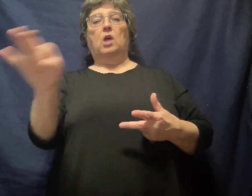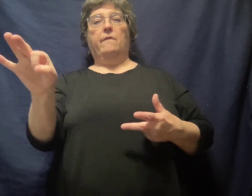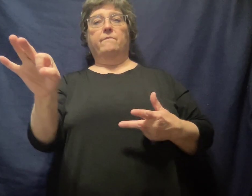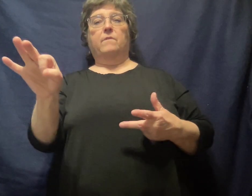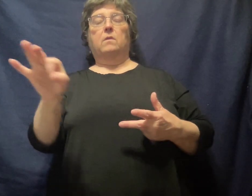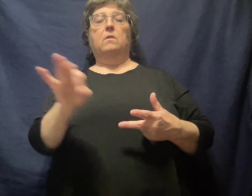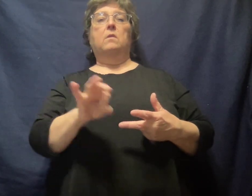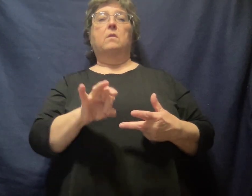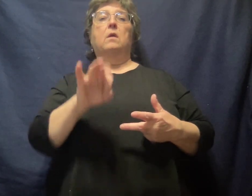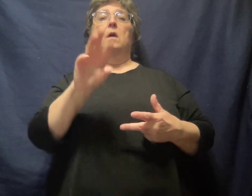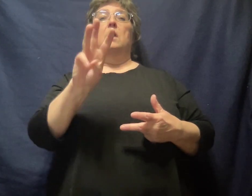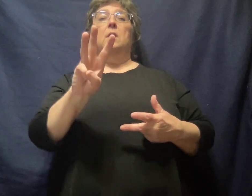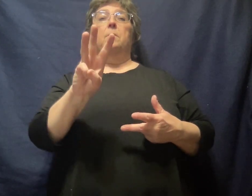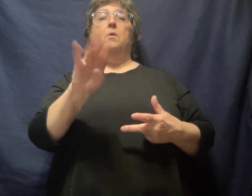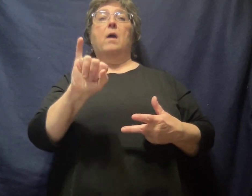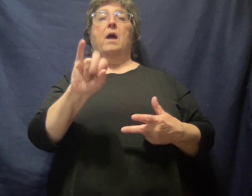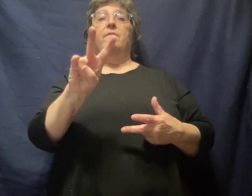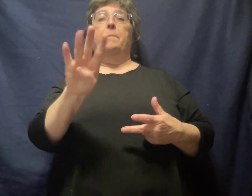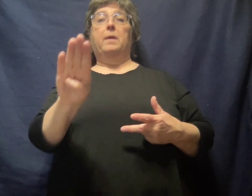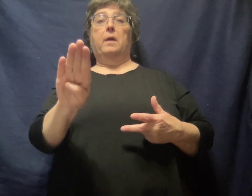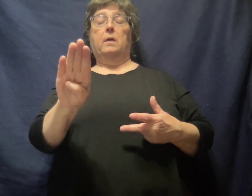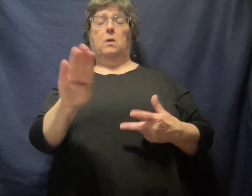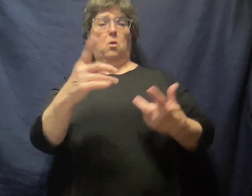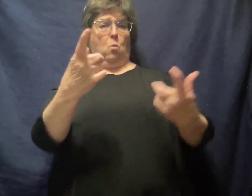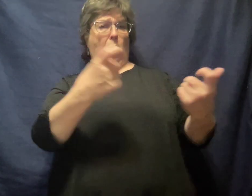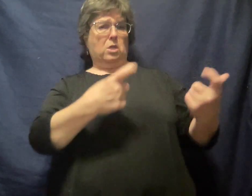from WIVB. Do you have any questions, Jeff?